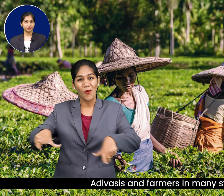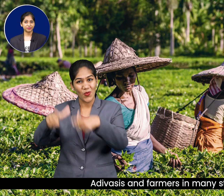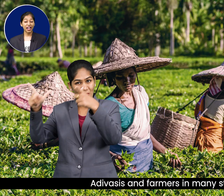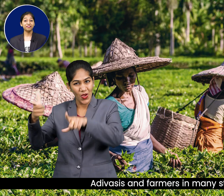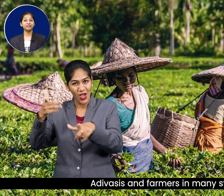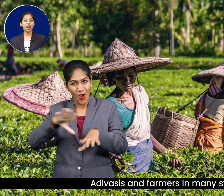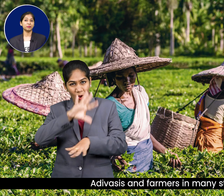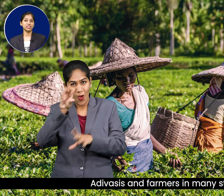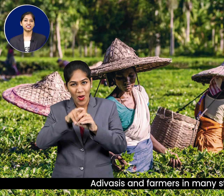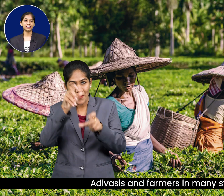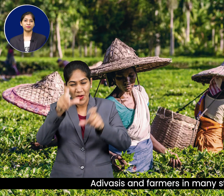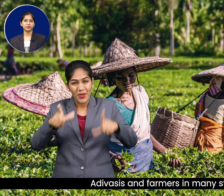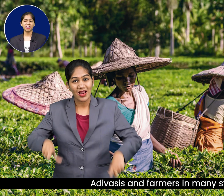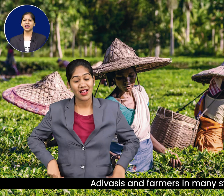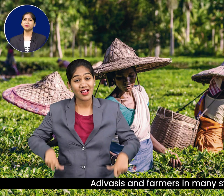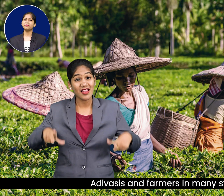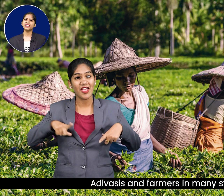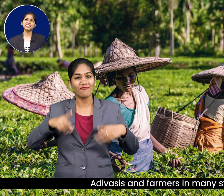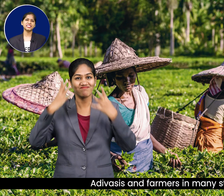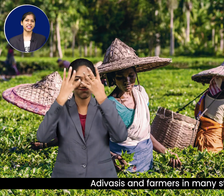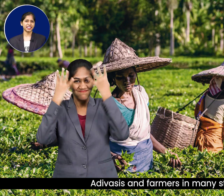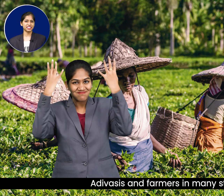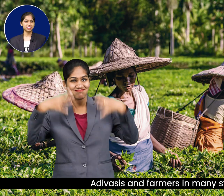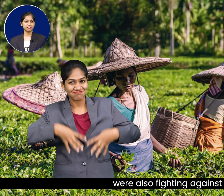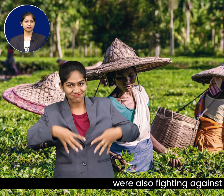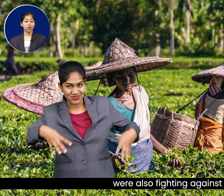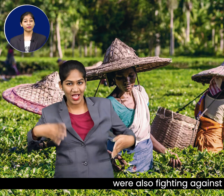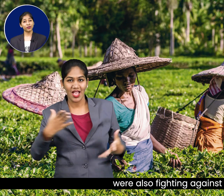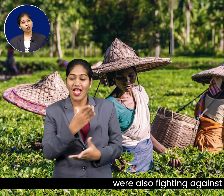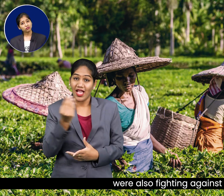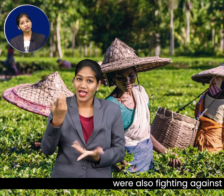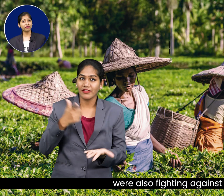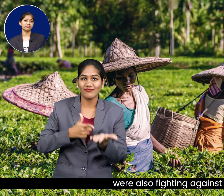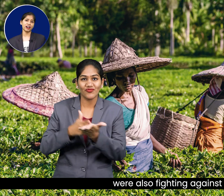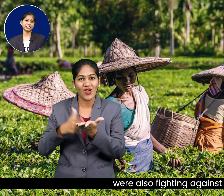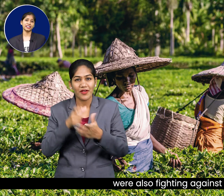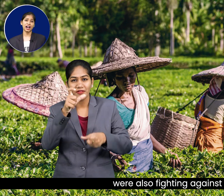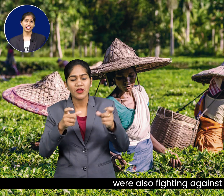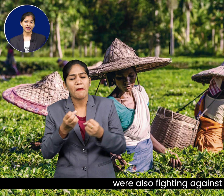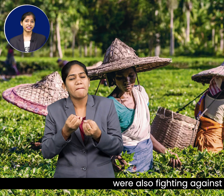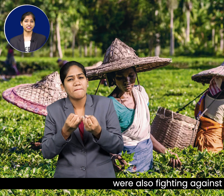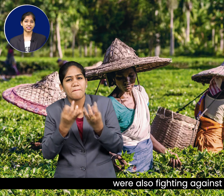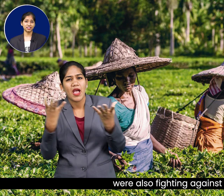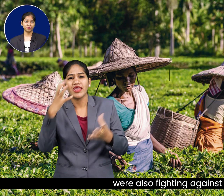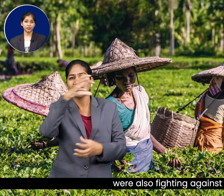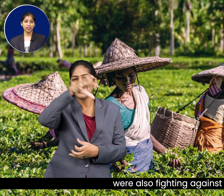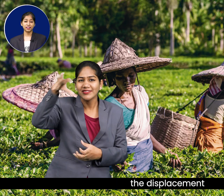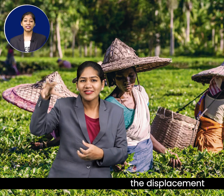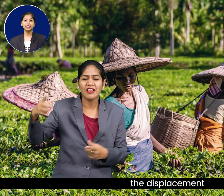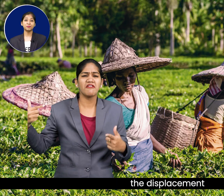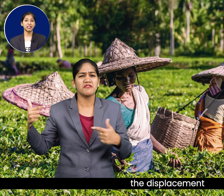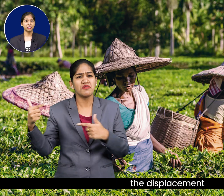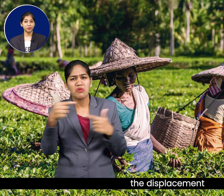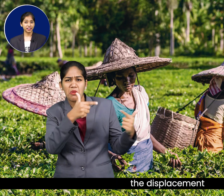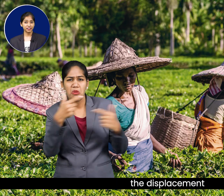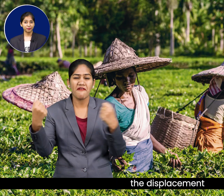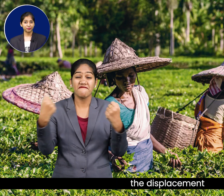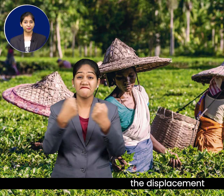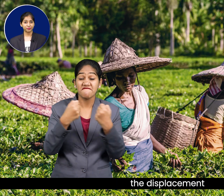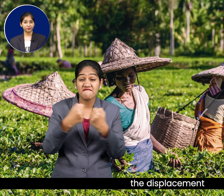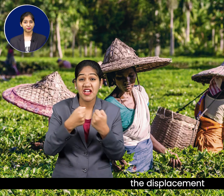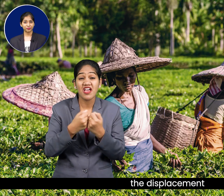Adivasis and farmers in many states were also fighting against the